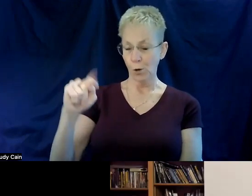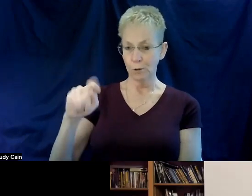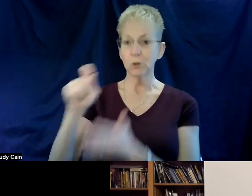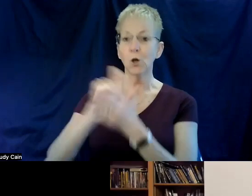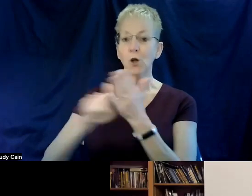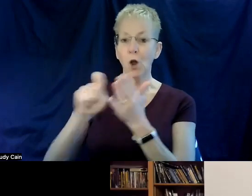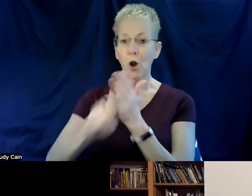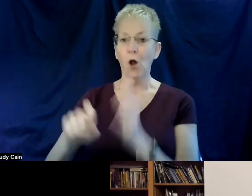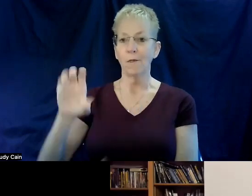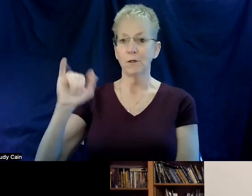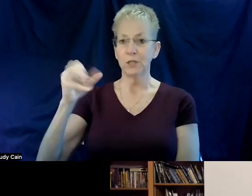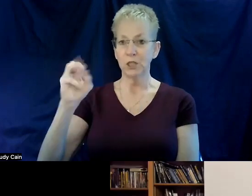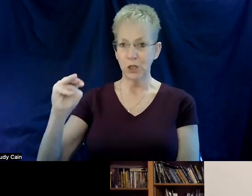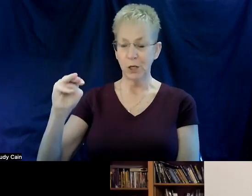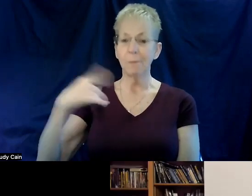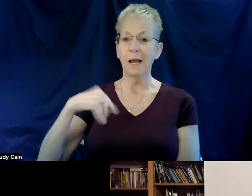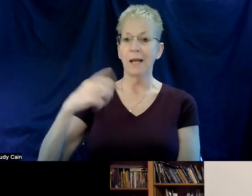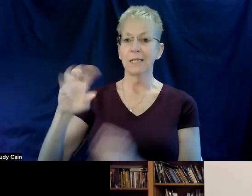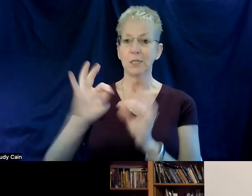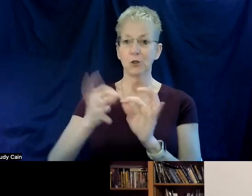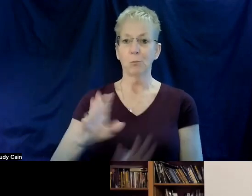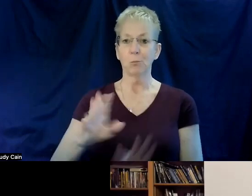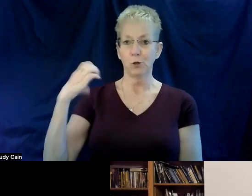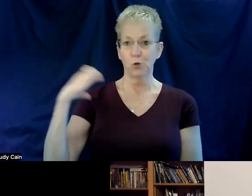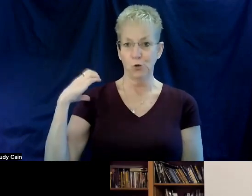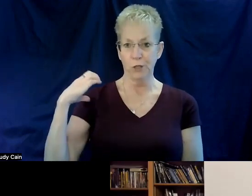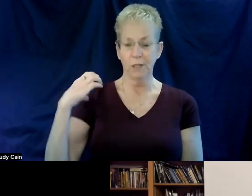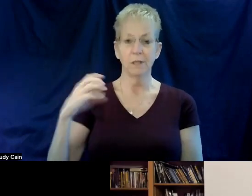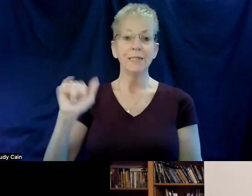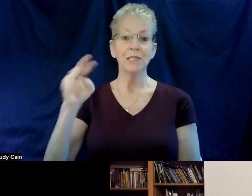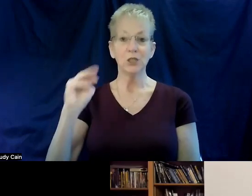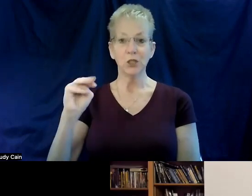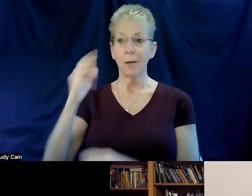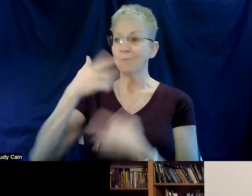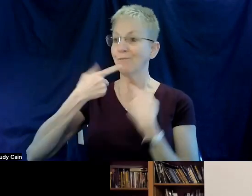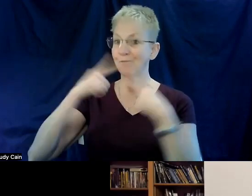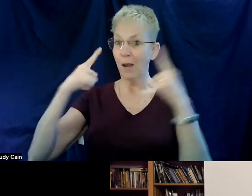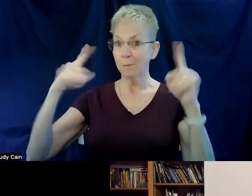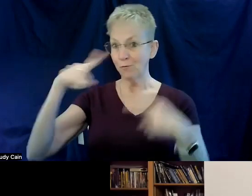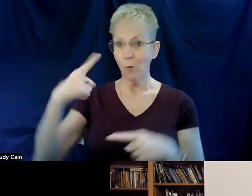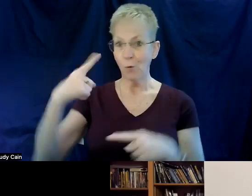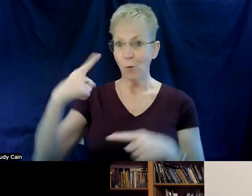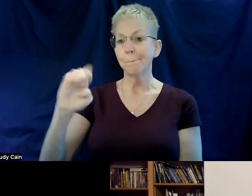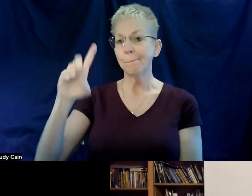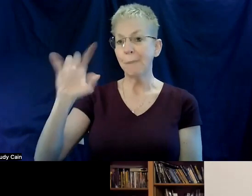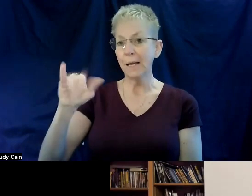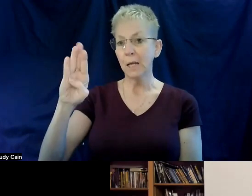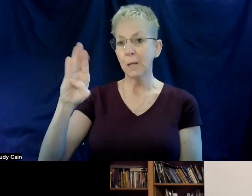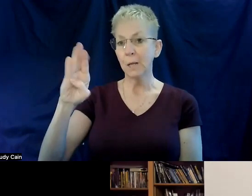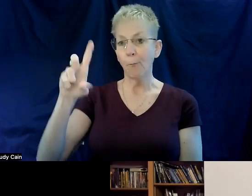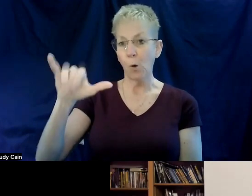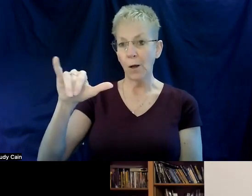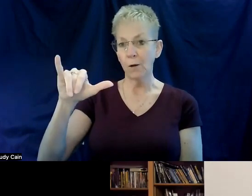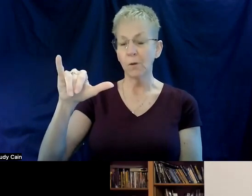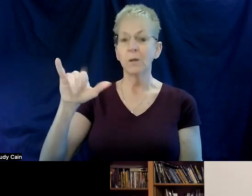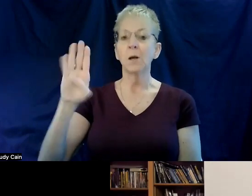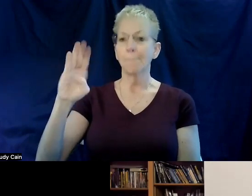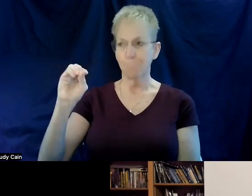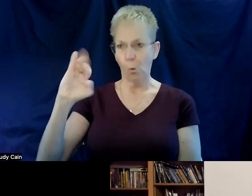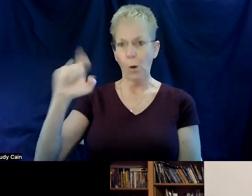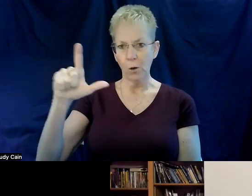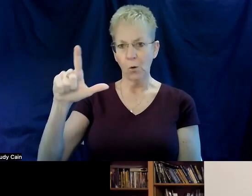and ASL interpreter Judy. Jim is best known for his Billy Boyle World War II mystery